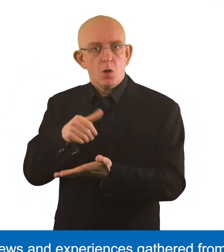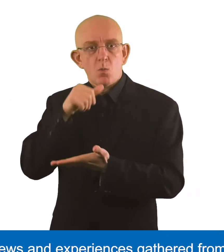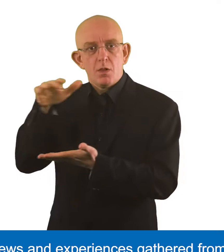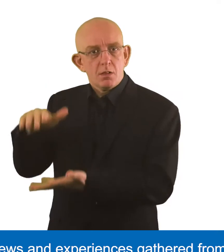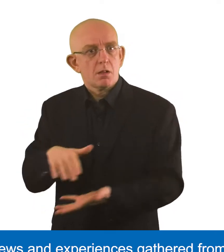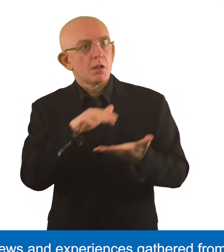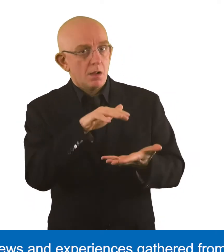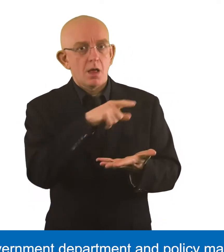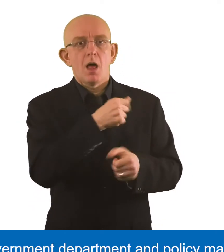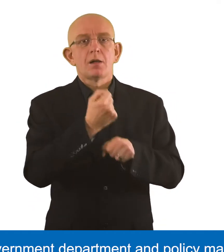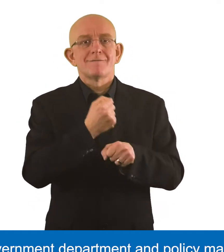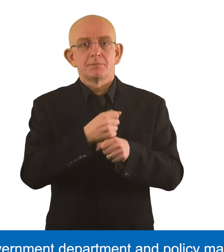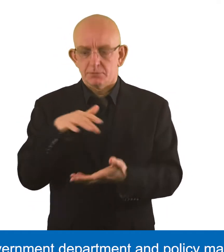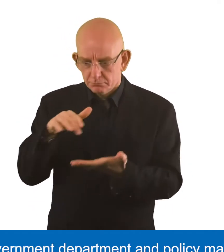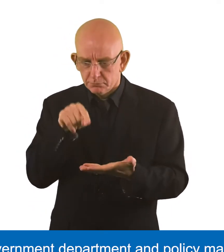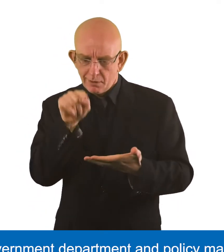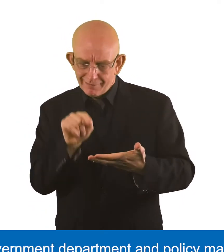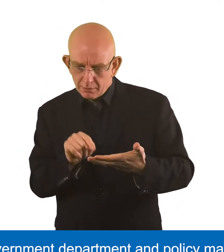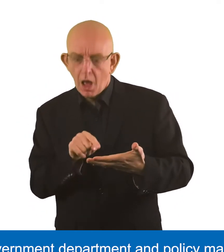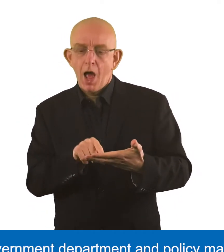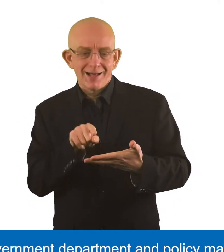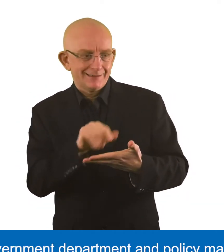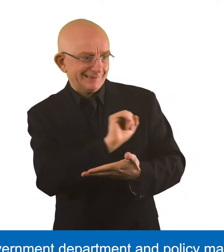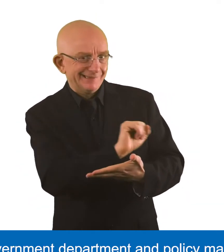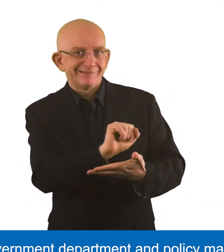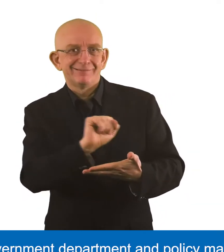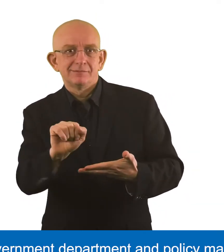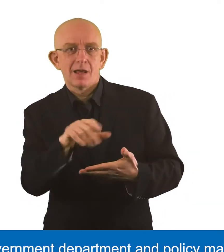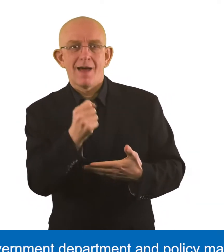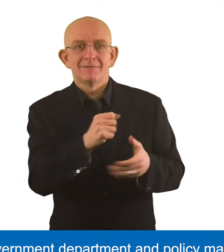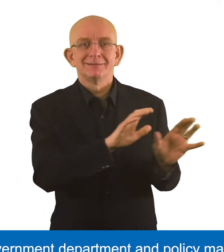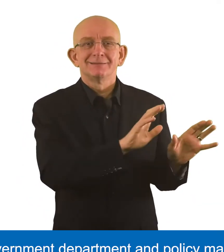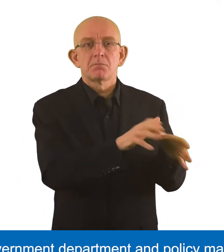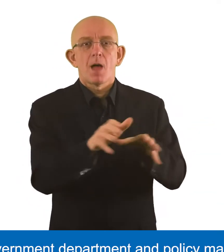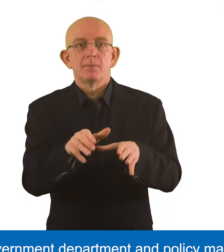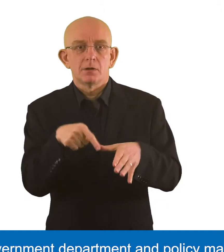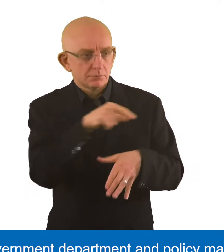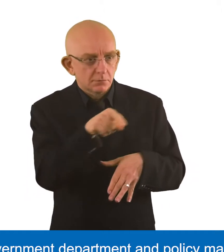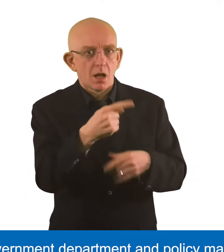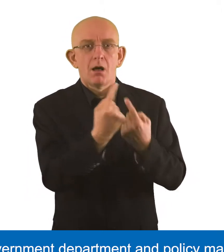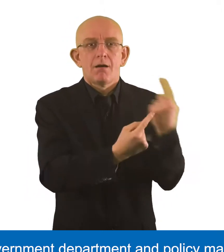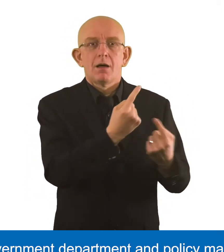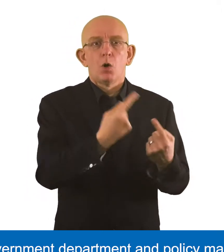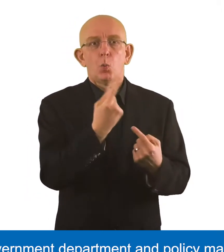will be shared with the relevant government department and policymakers working on the issues that have been